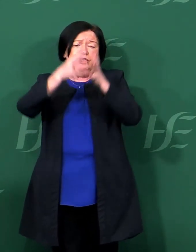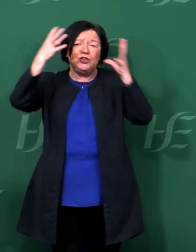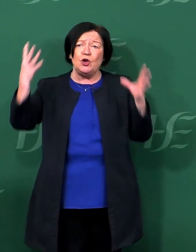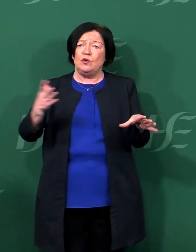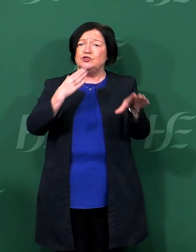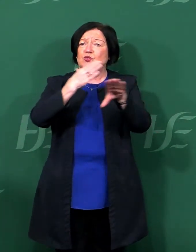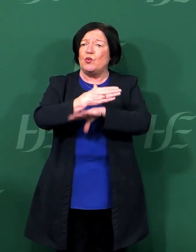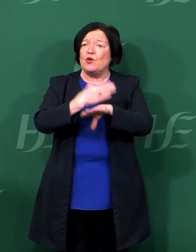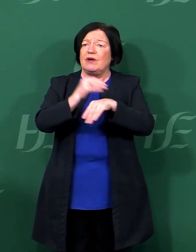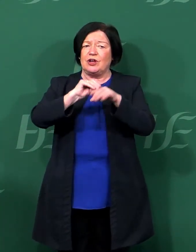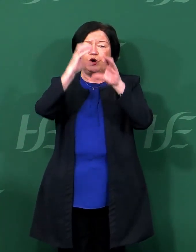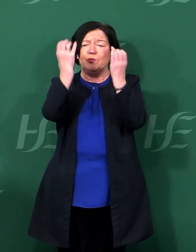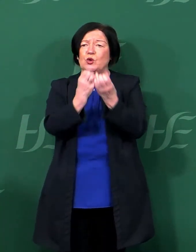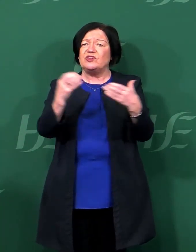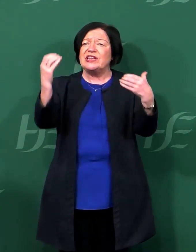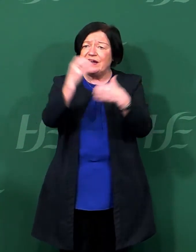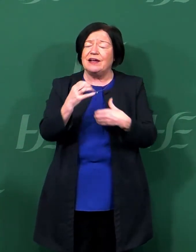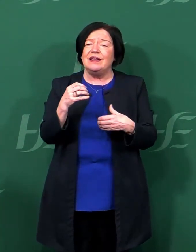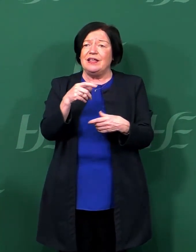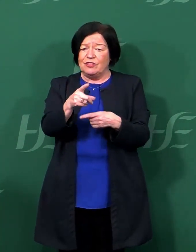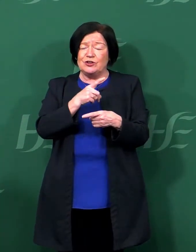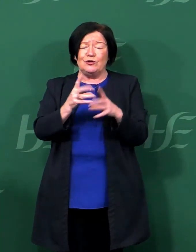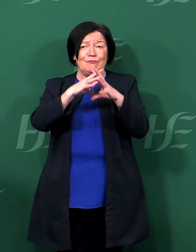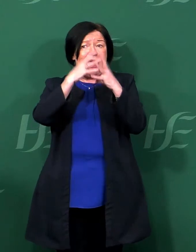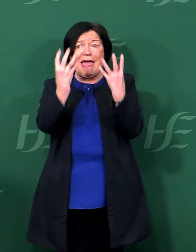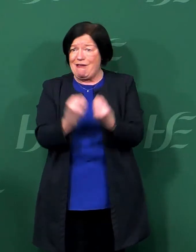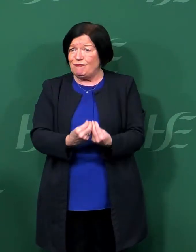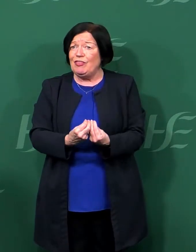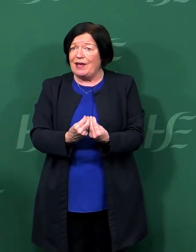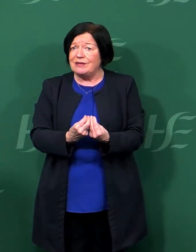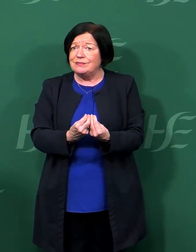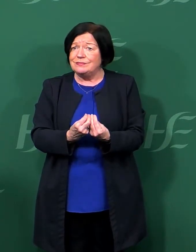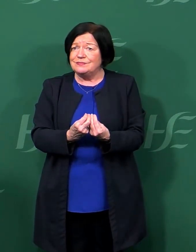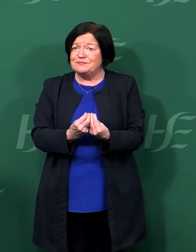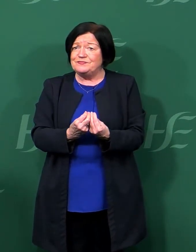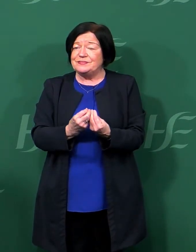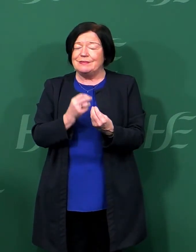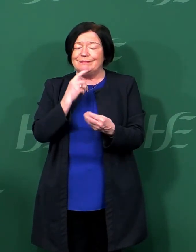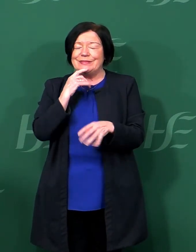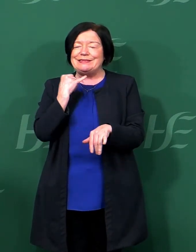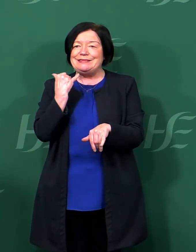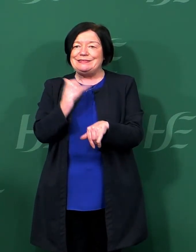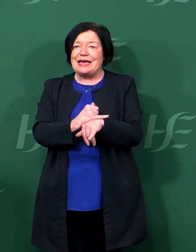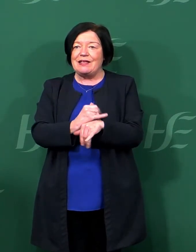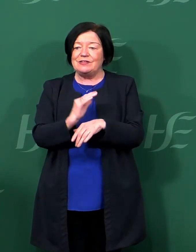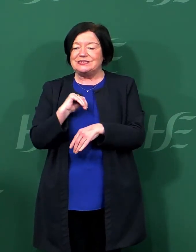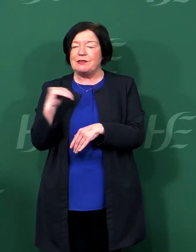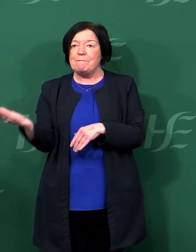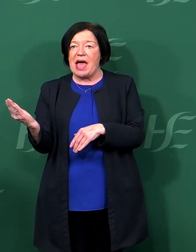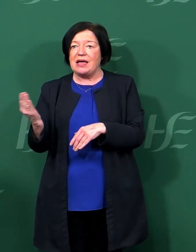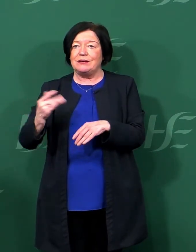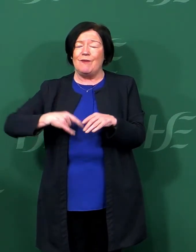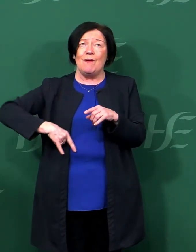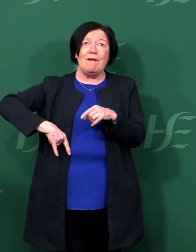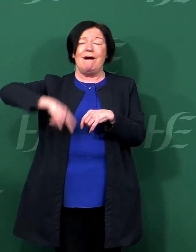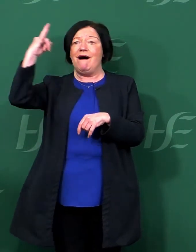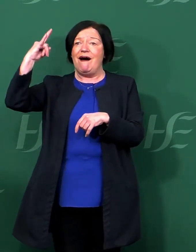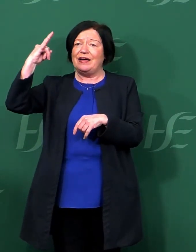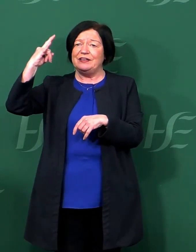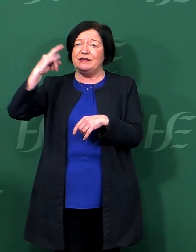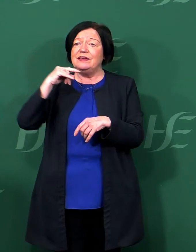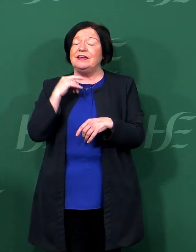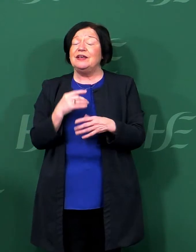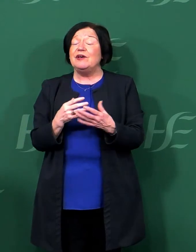on enhanced community care. So they're doing all of those things. And yet the demand is so high. So